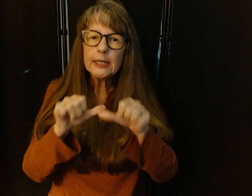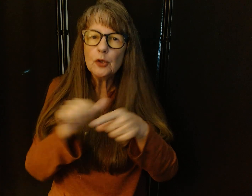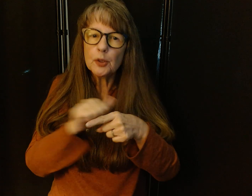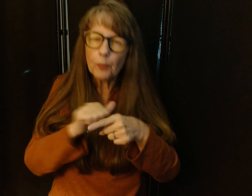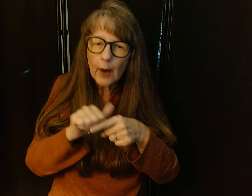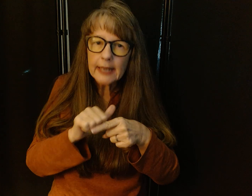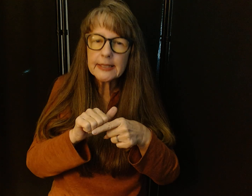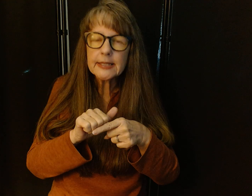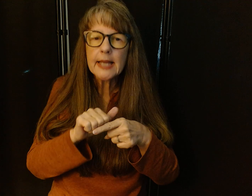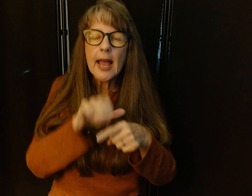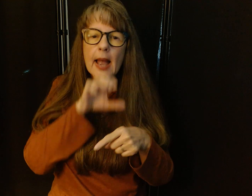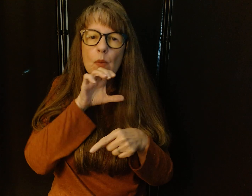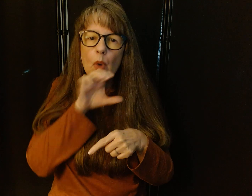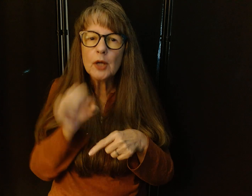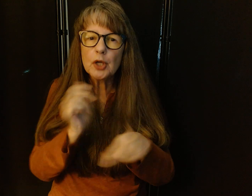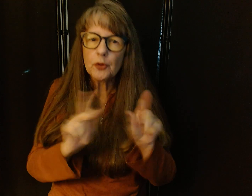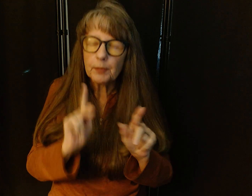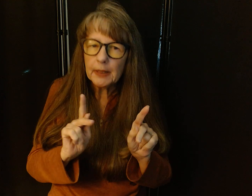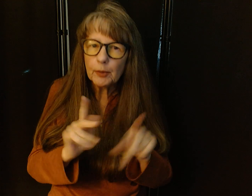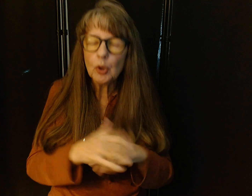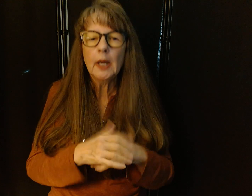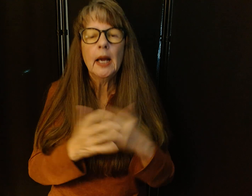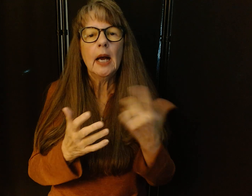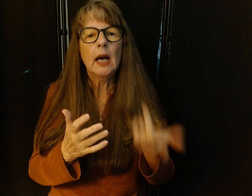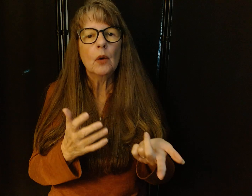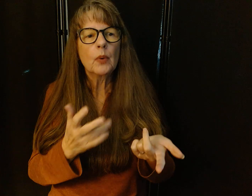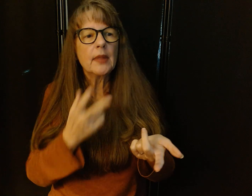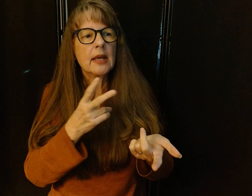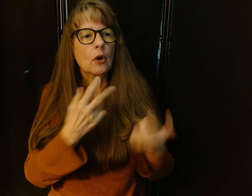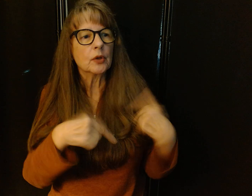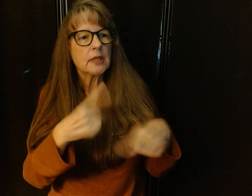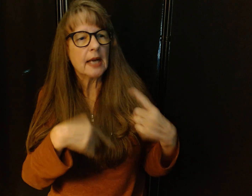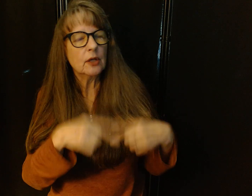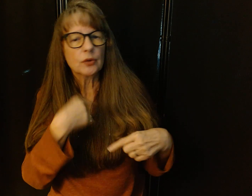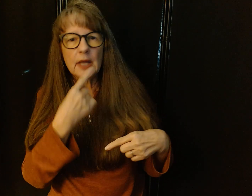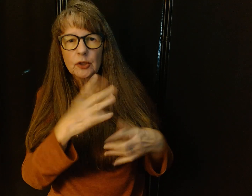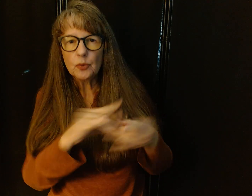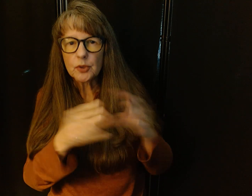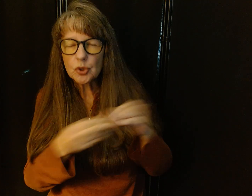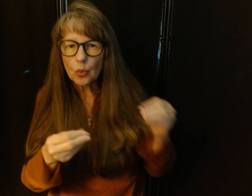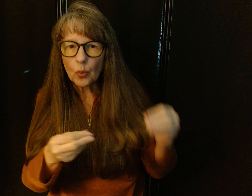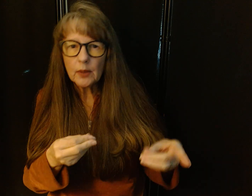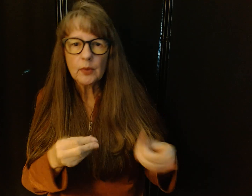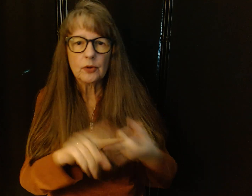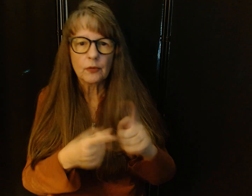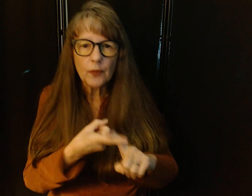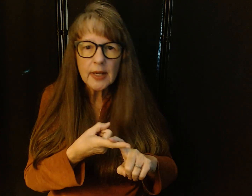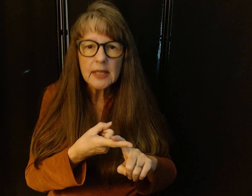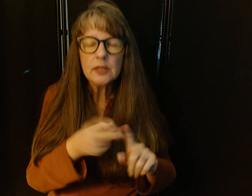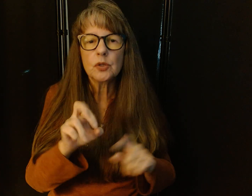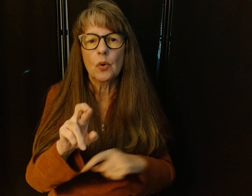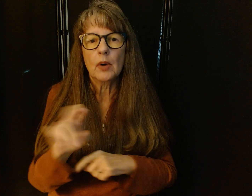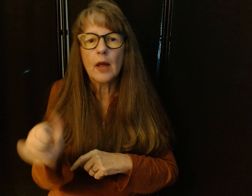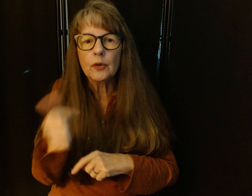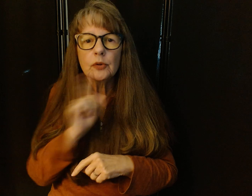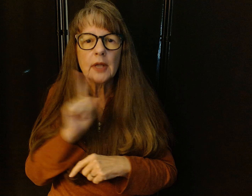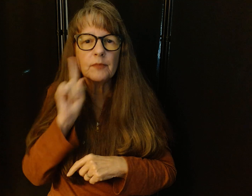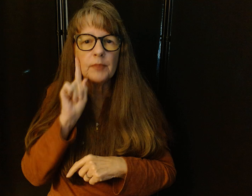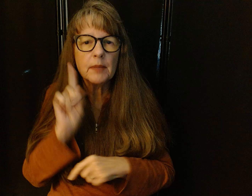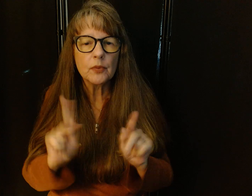to practice and watch other people when they are signing or telling you a story with your friends or other deaf people that